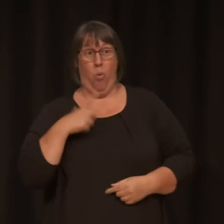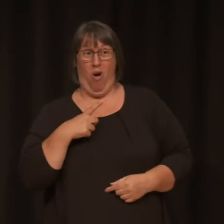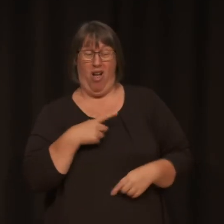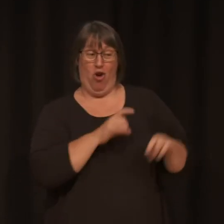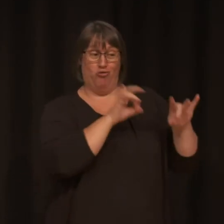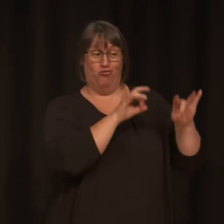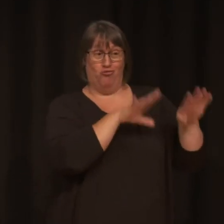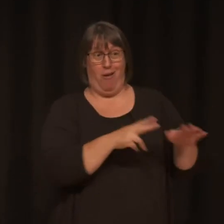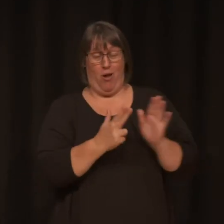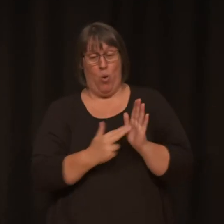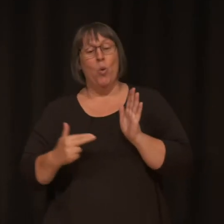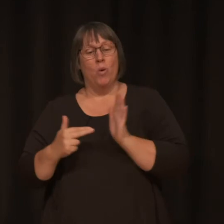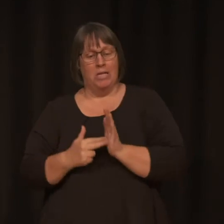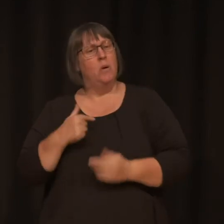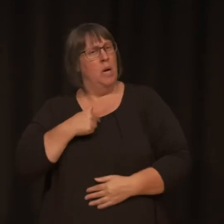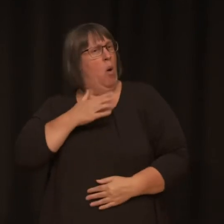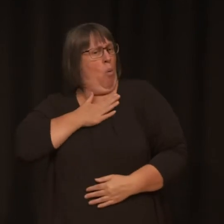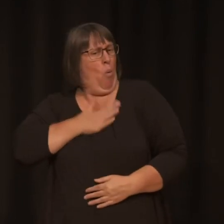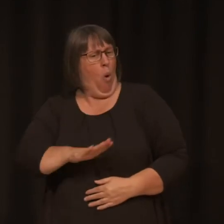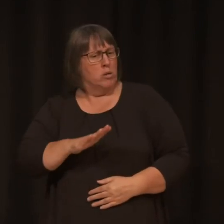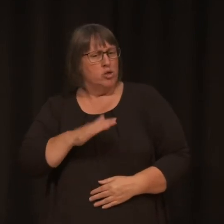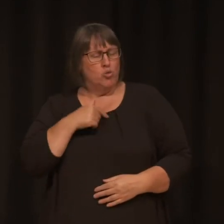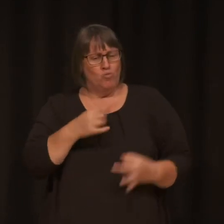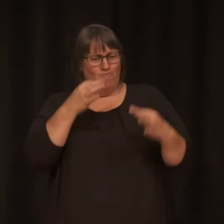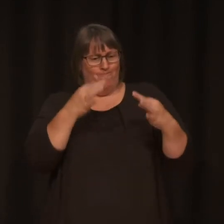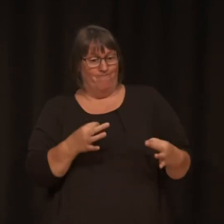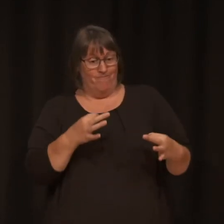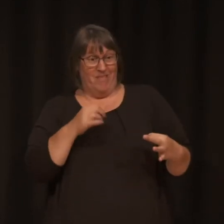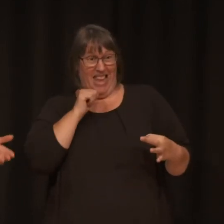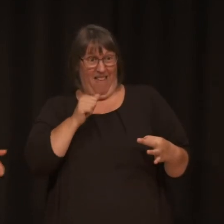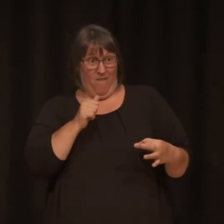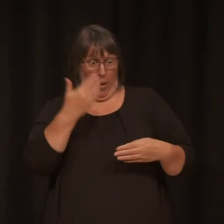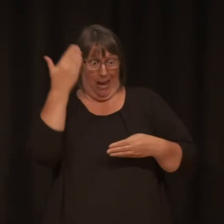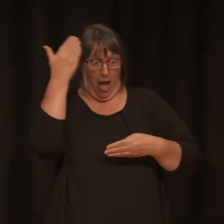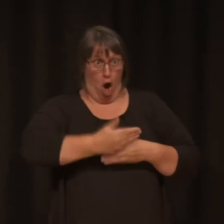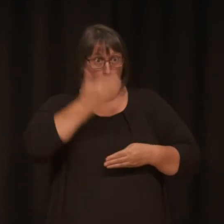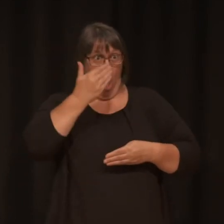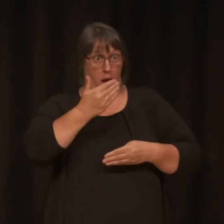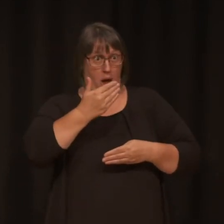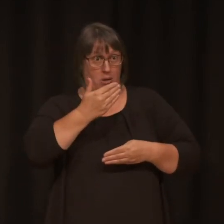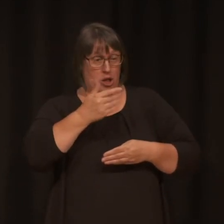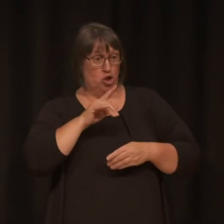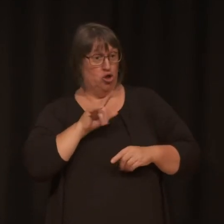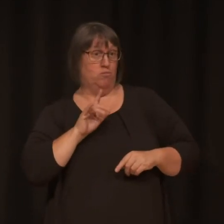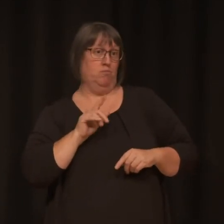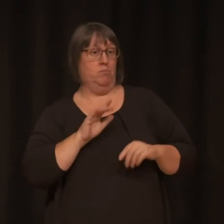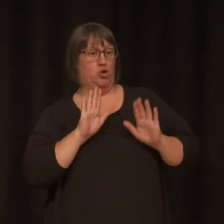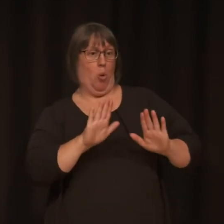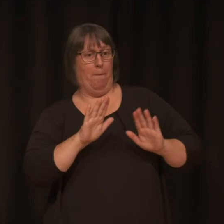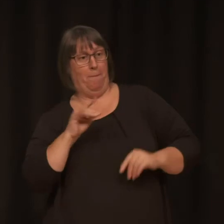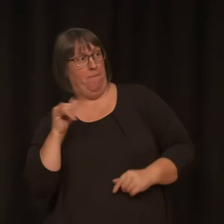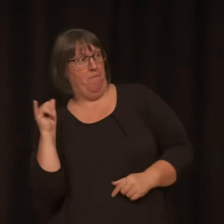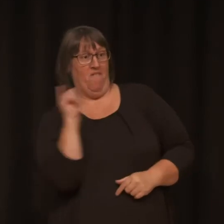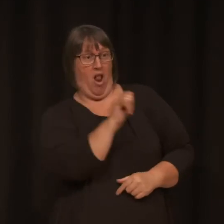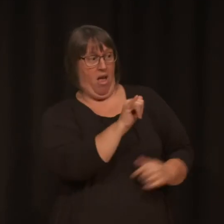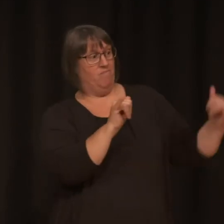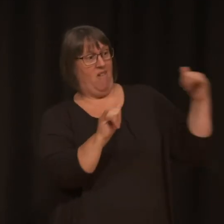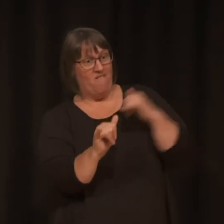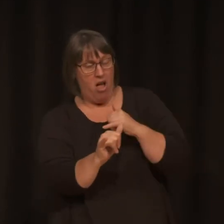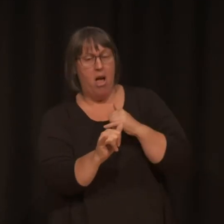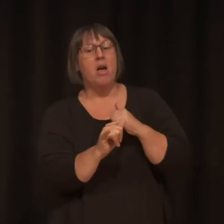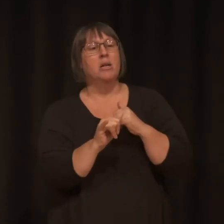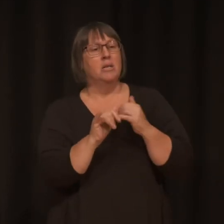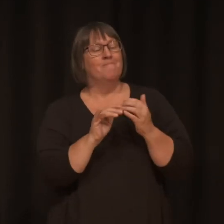countries want the ability to be able to determine whether or not border closures at any given time may be necessary. That then